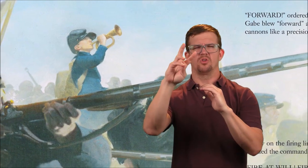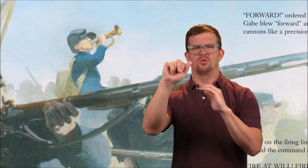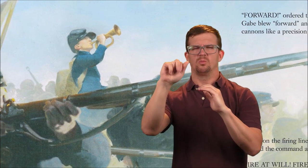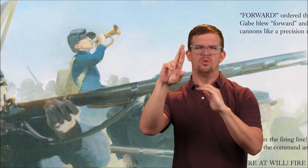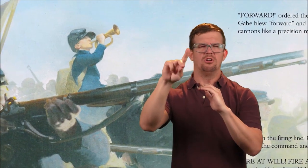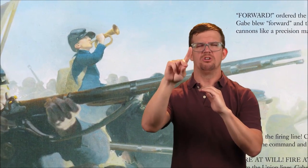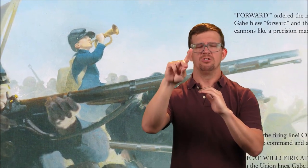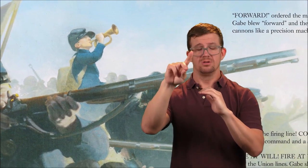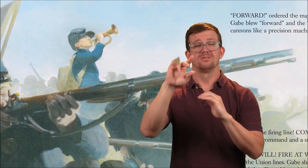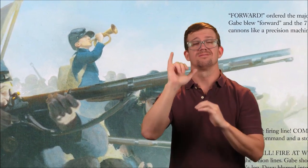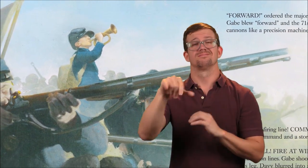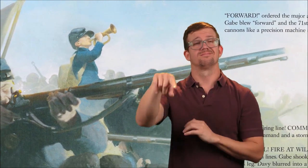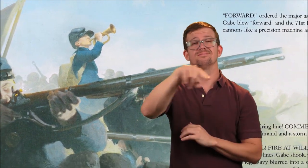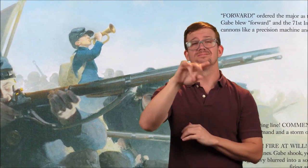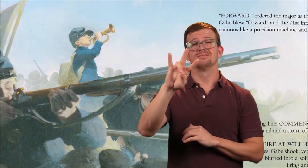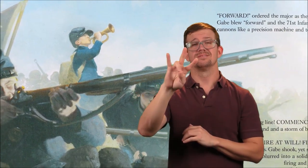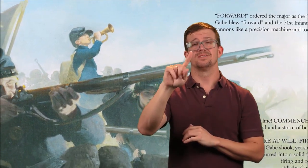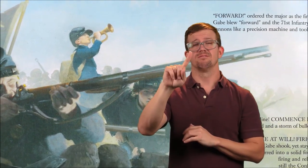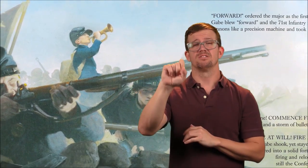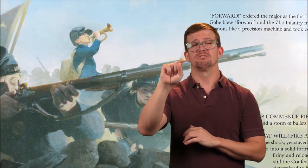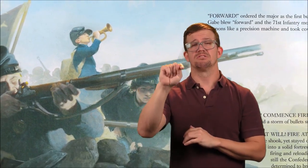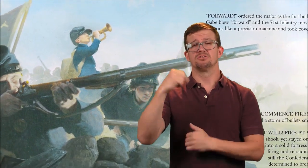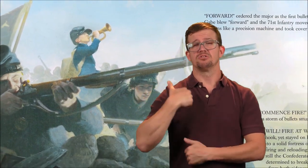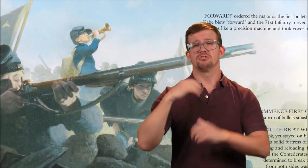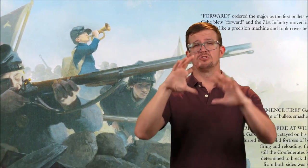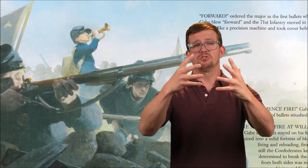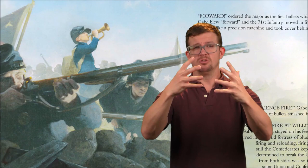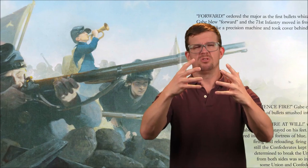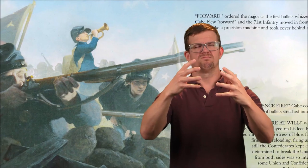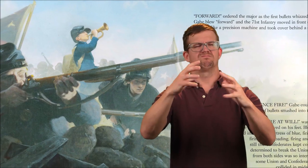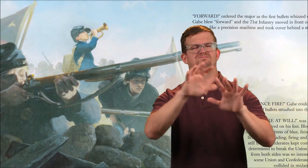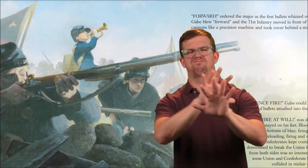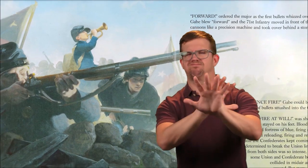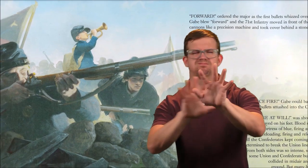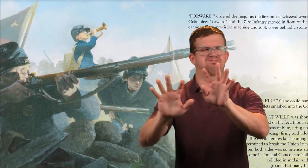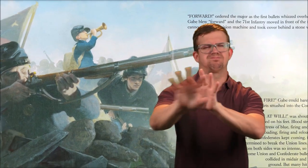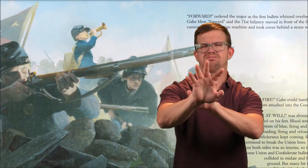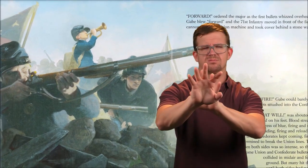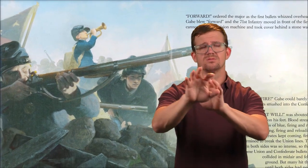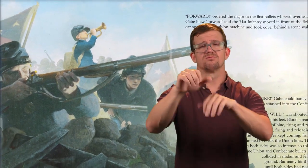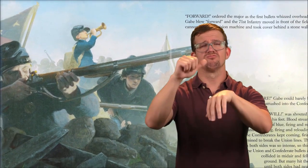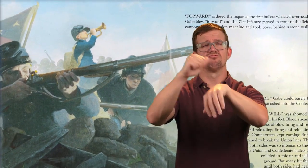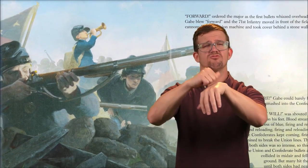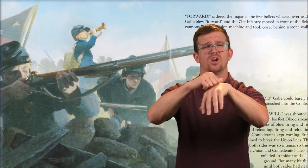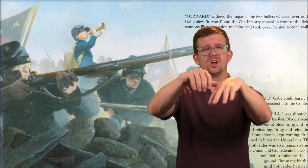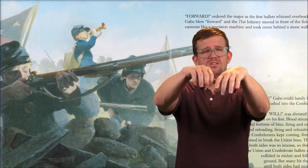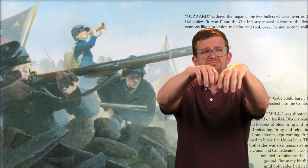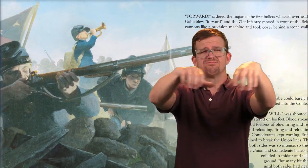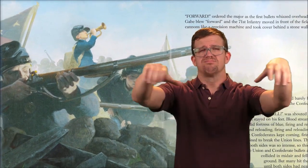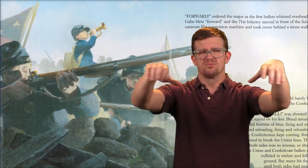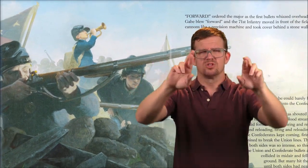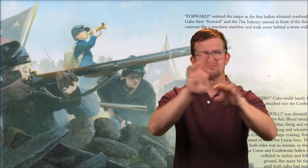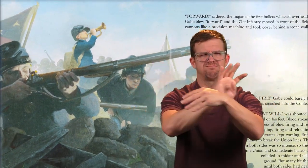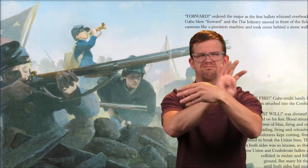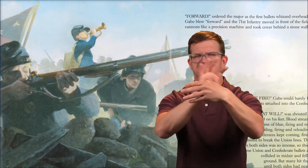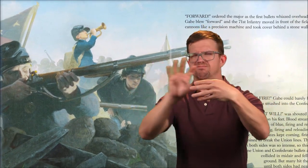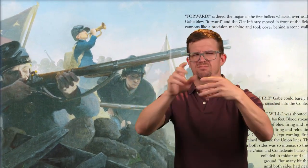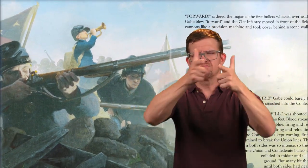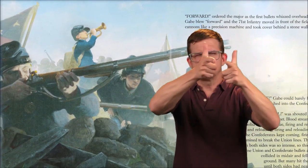and the 71st Infantry moved in front of the field guns and cannons like a precision machine and took cover behind